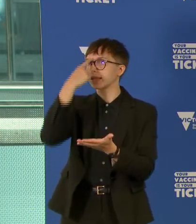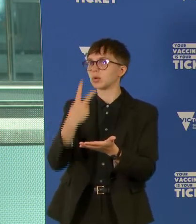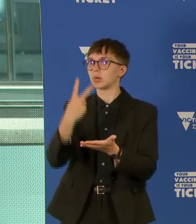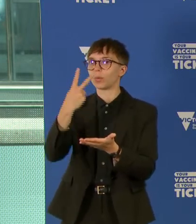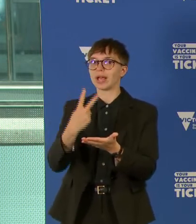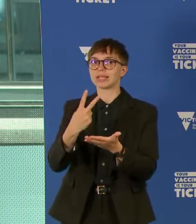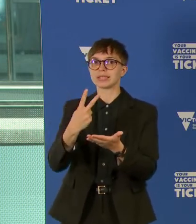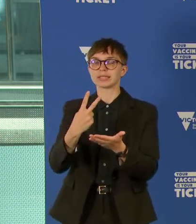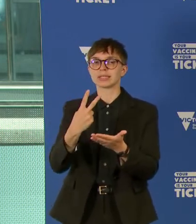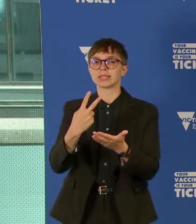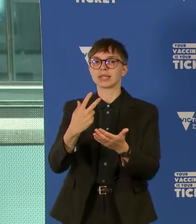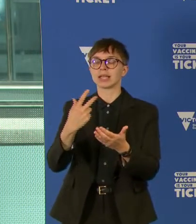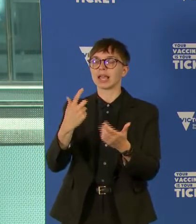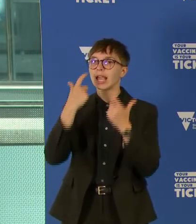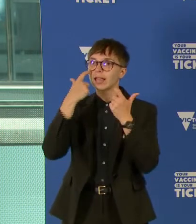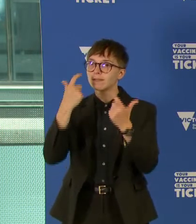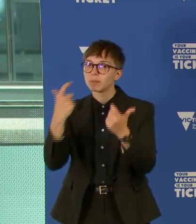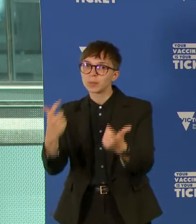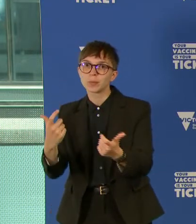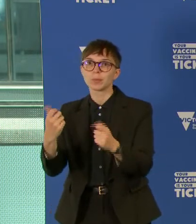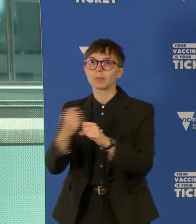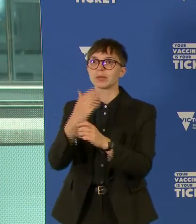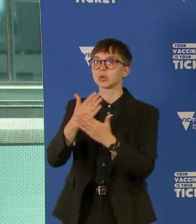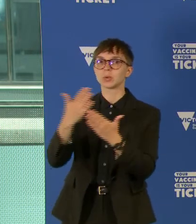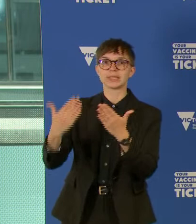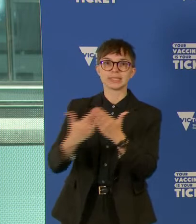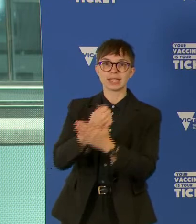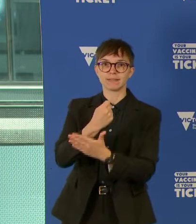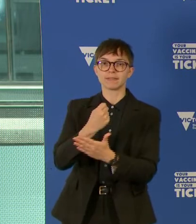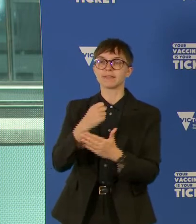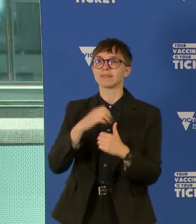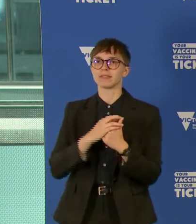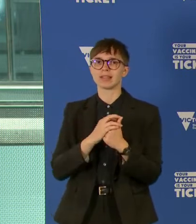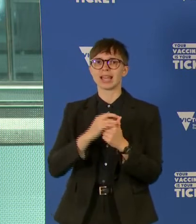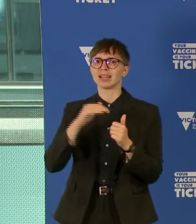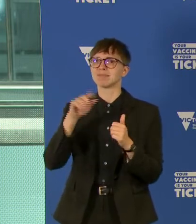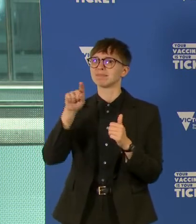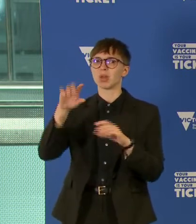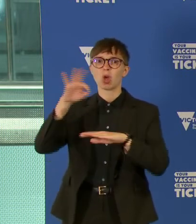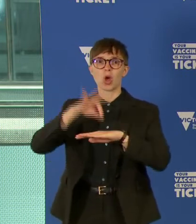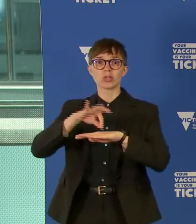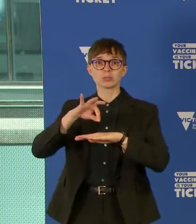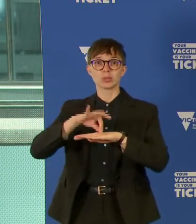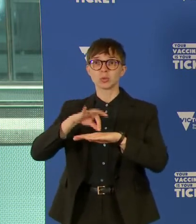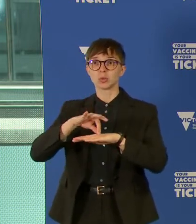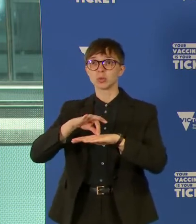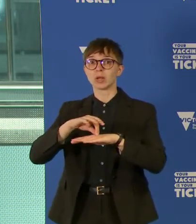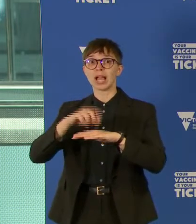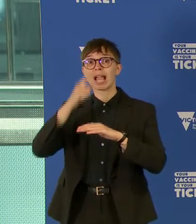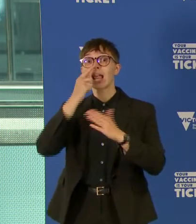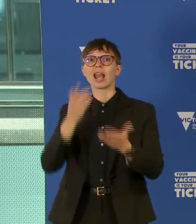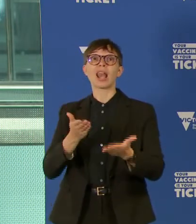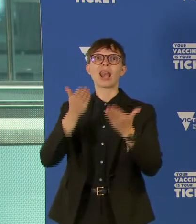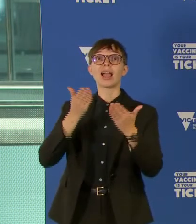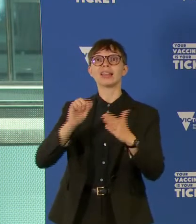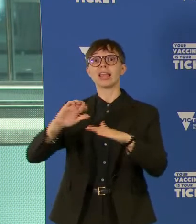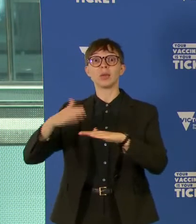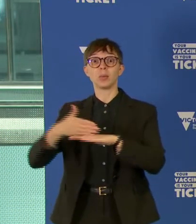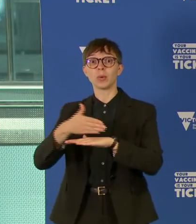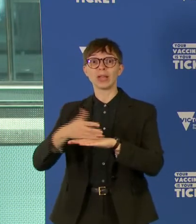stress. What we're asking it to do is to still manage several hundred a day